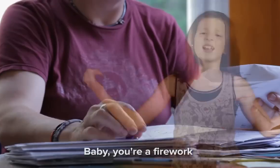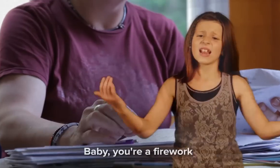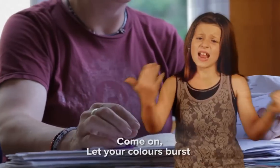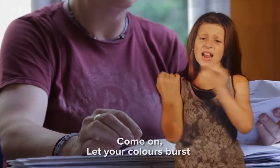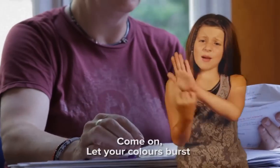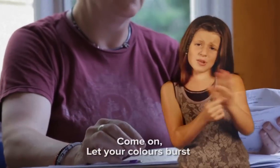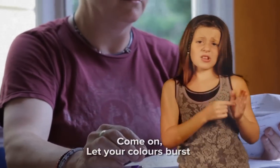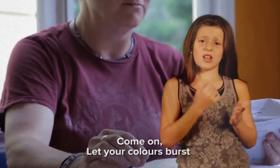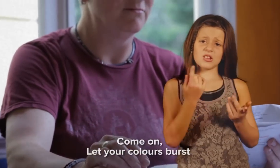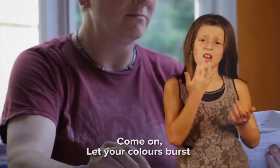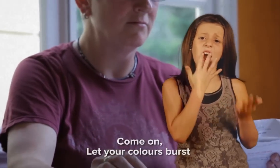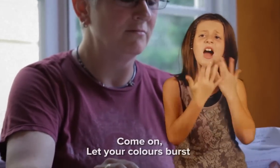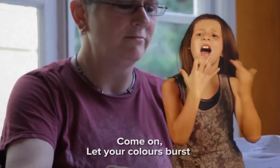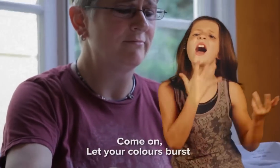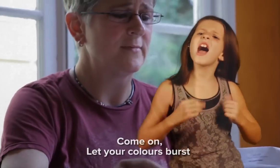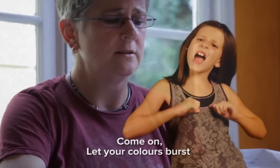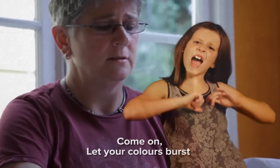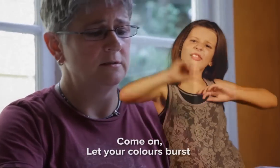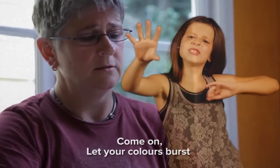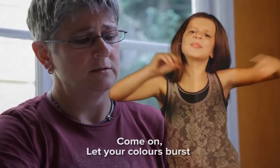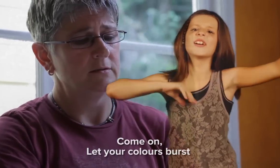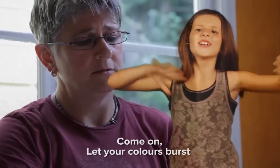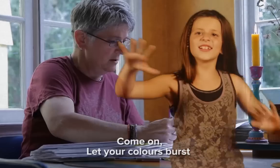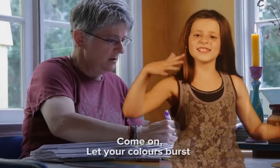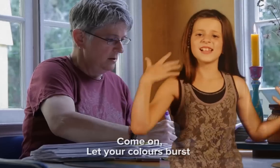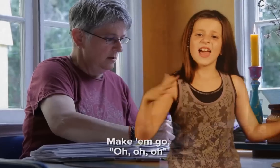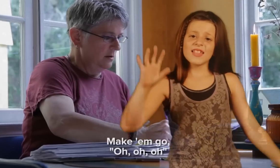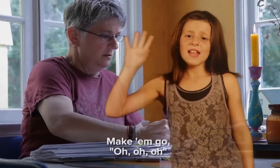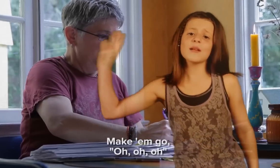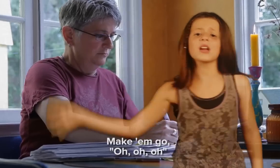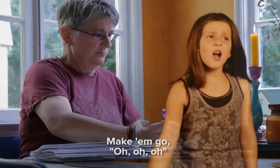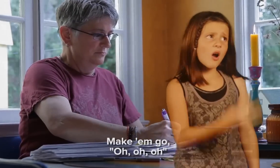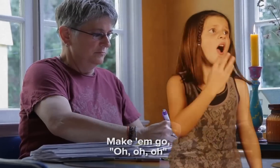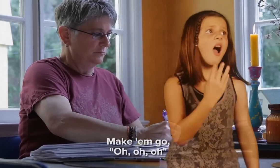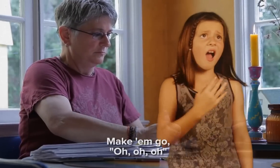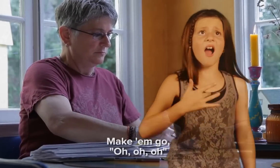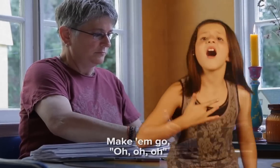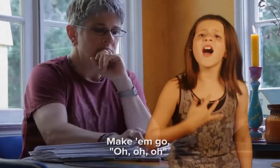And now it's time to let it through